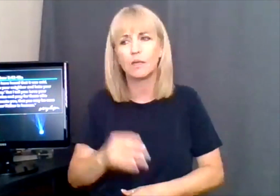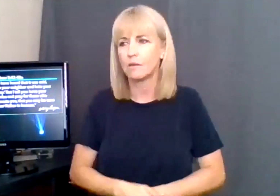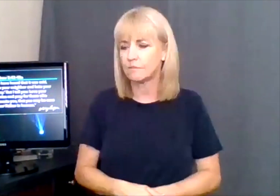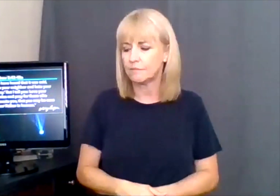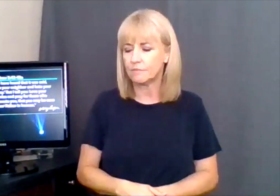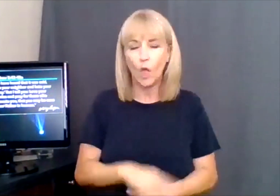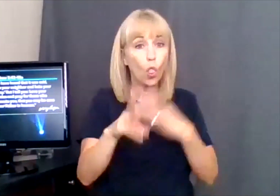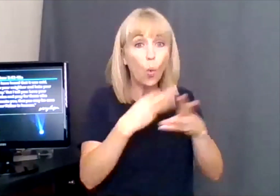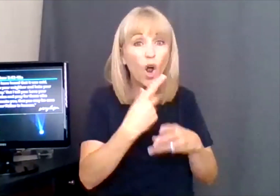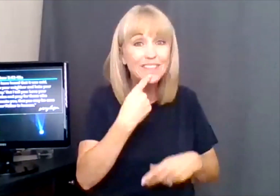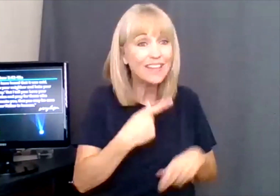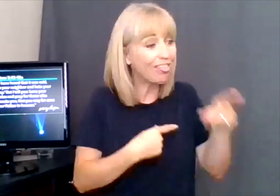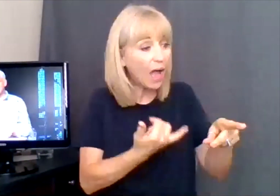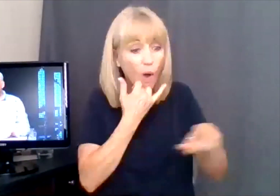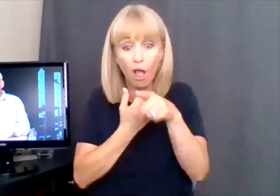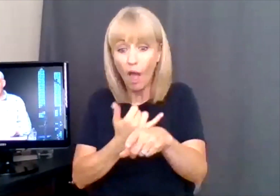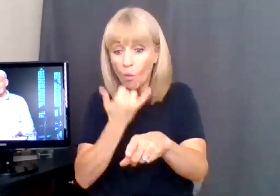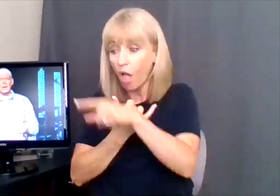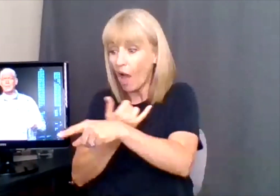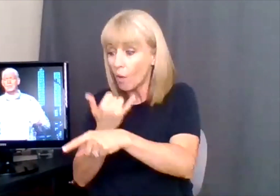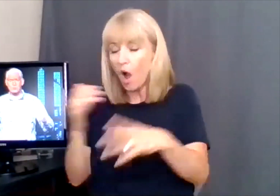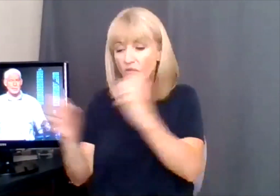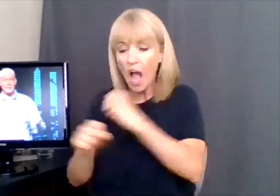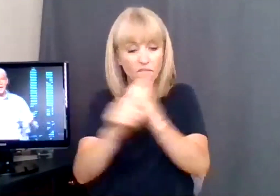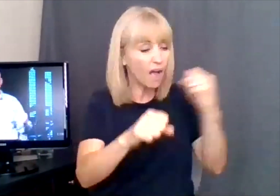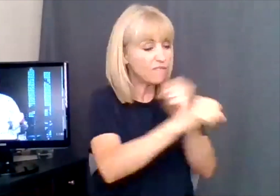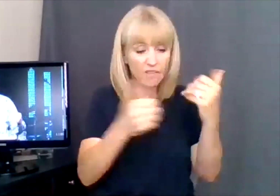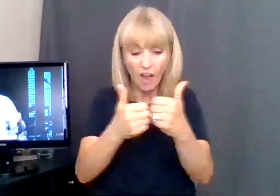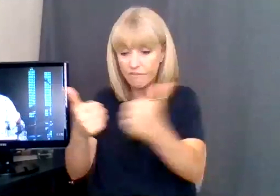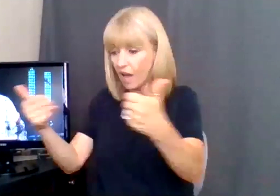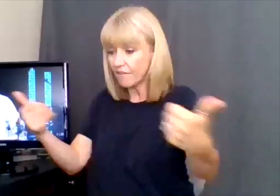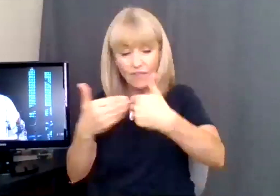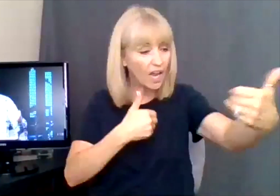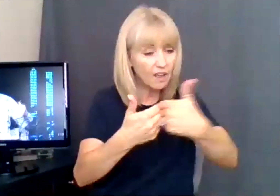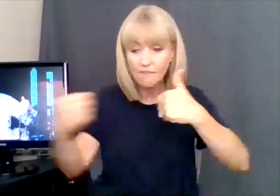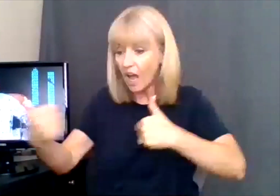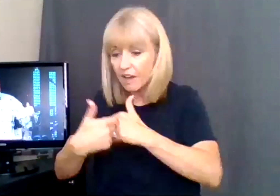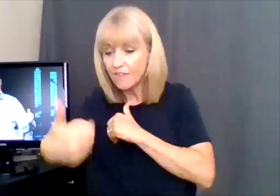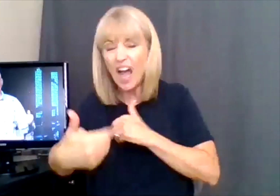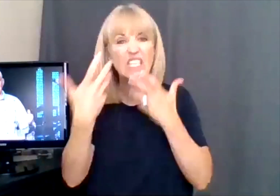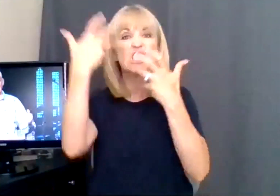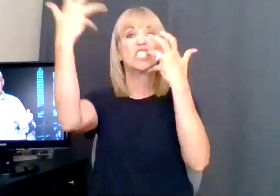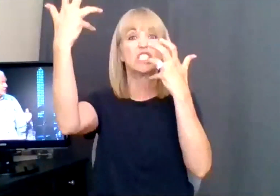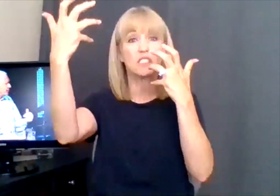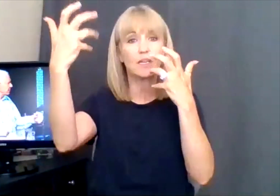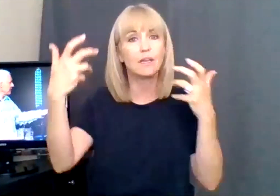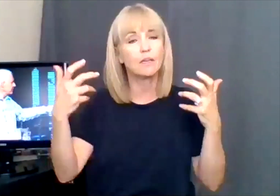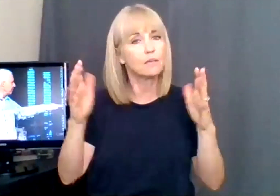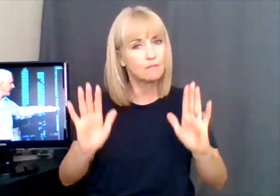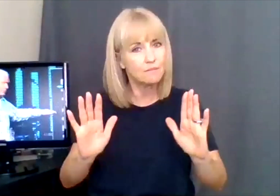this is wrong, and why we should fight, and why we should be divided, and why we should scream out. And that pain is real. But